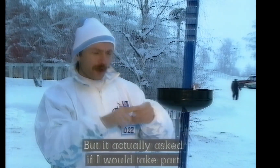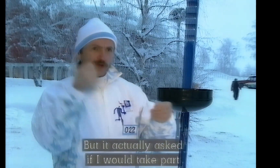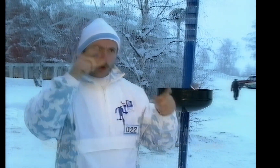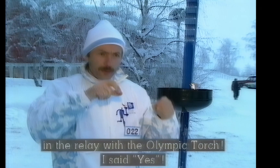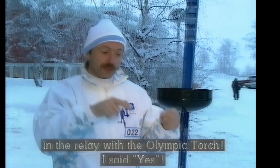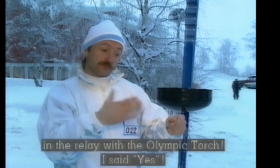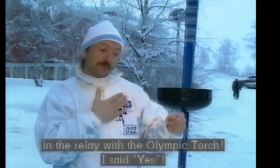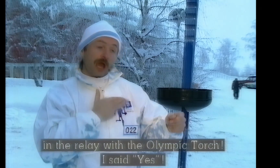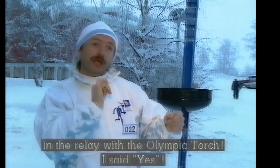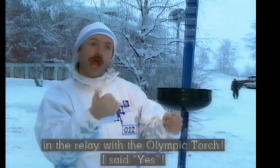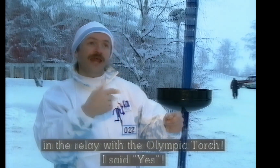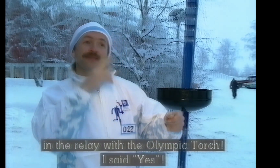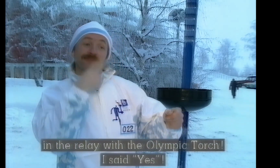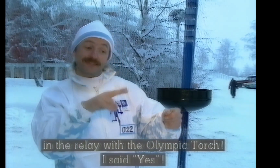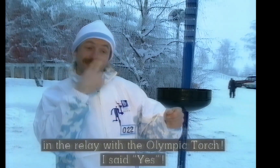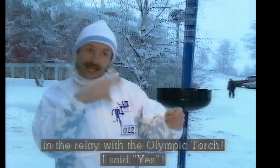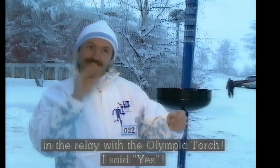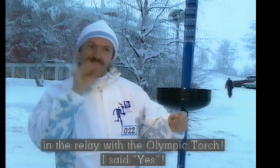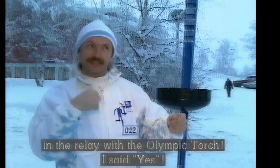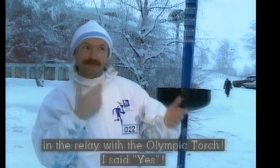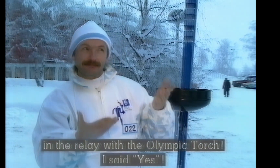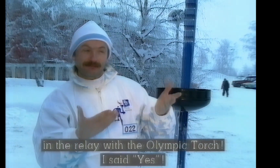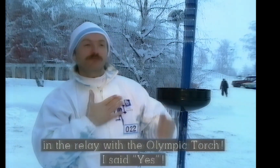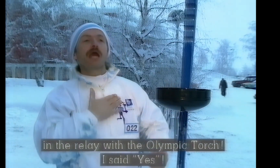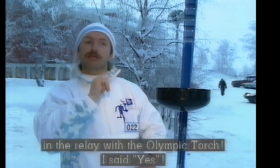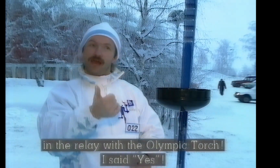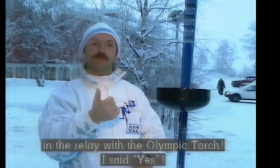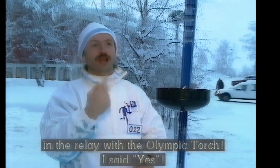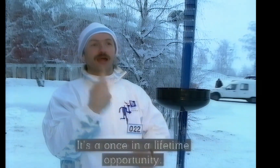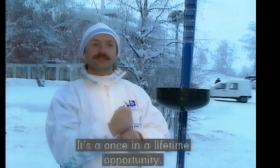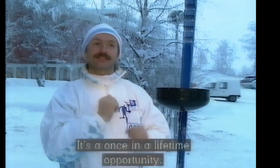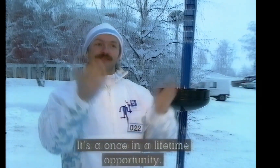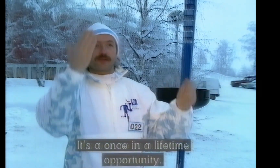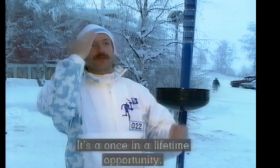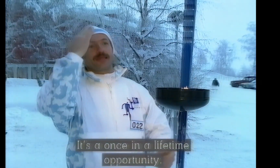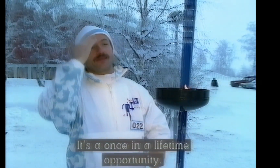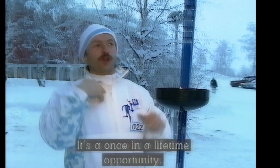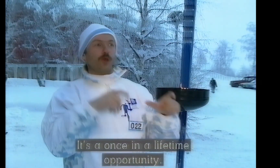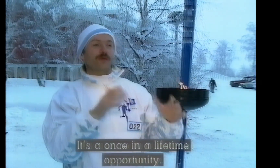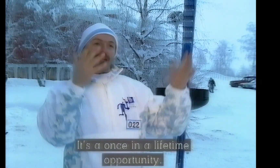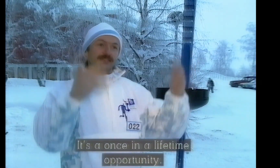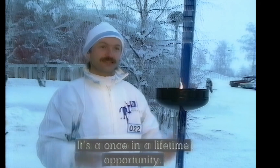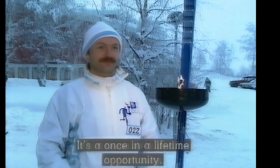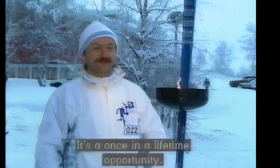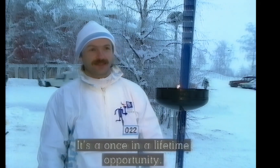part in the relay with the Olympic torch. I said yes. I mean, this is a once-in-a-lifetime opportunity.